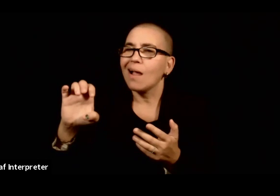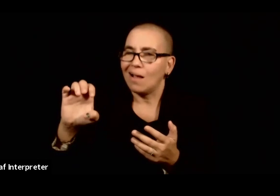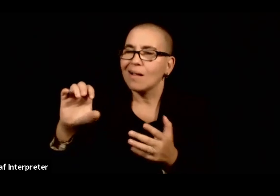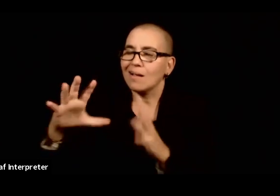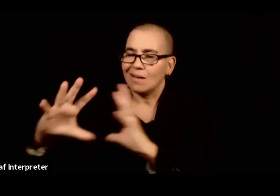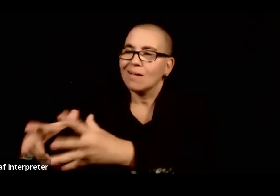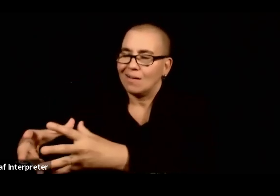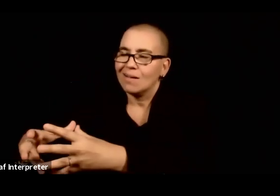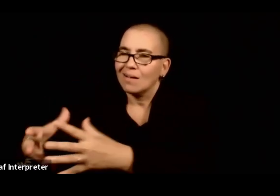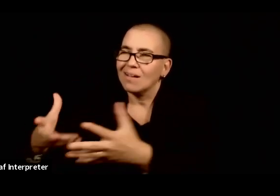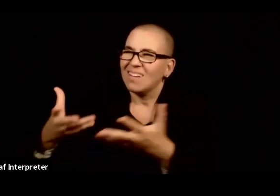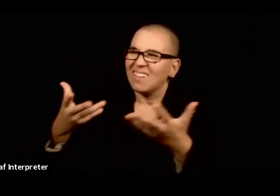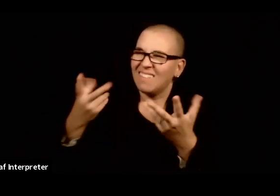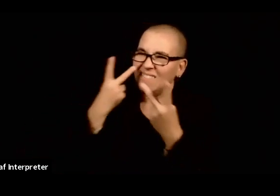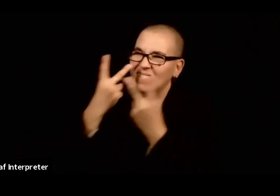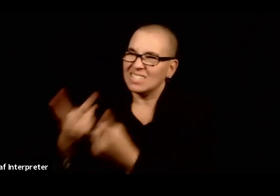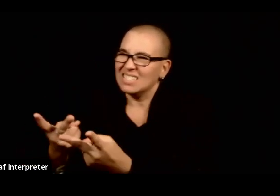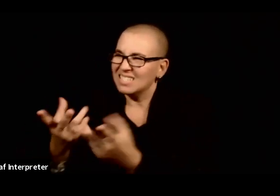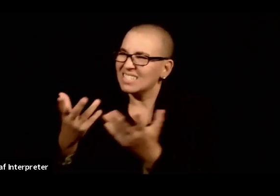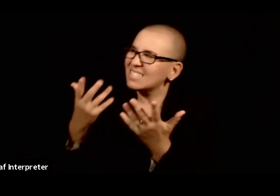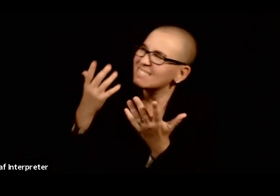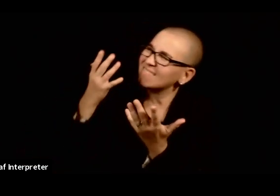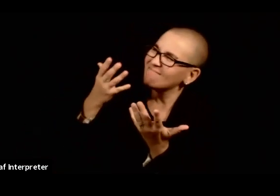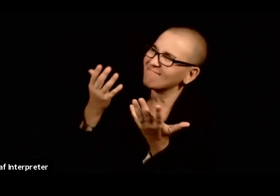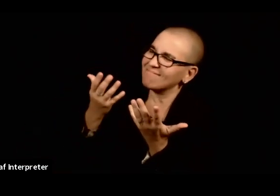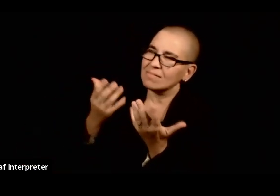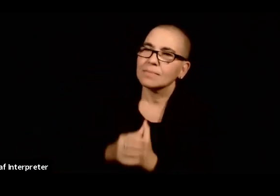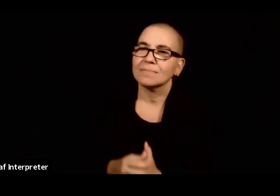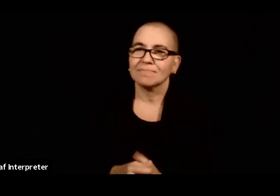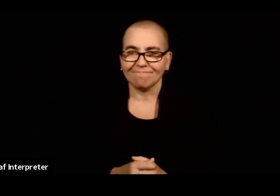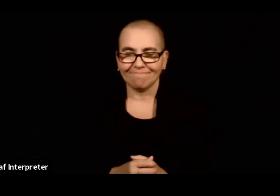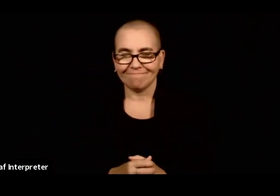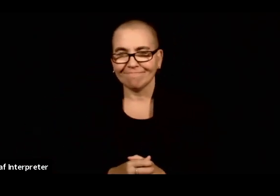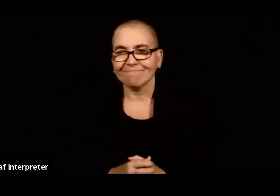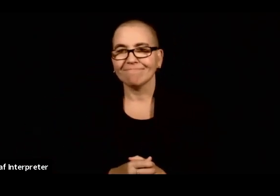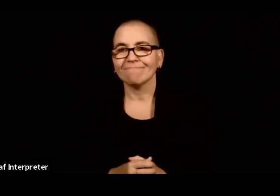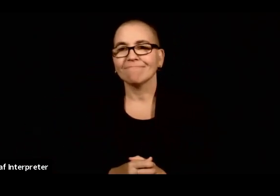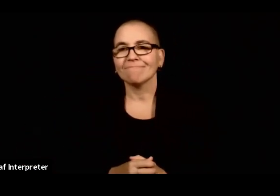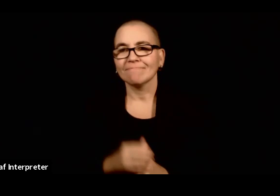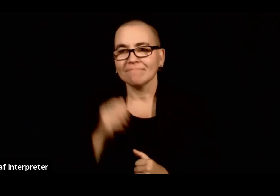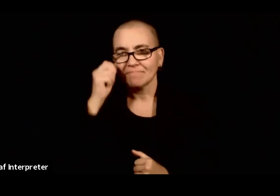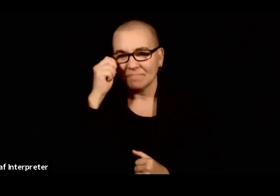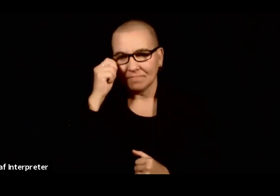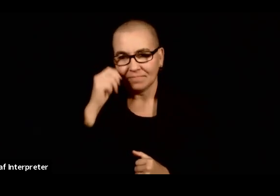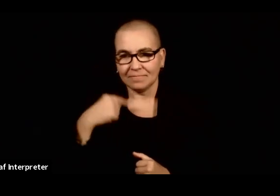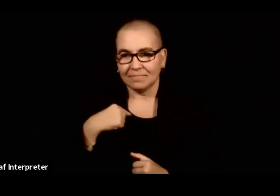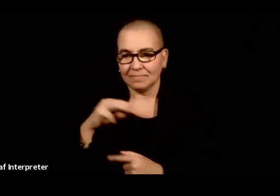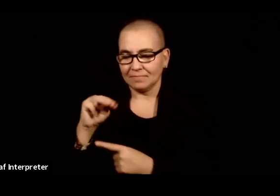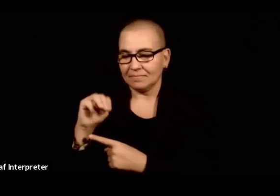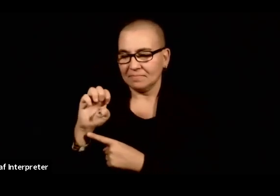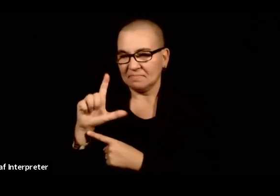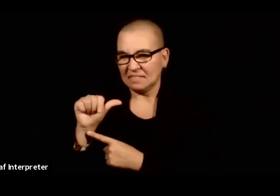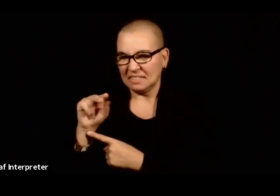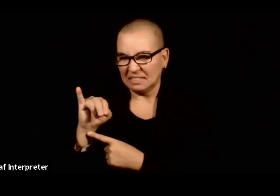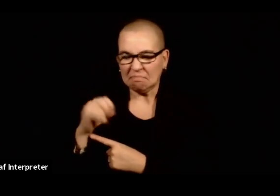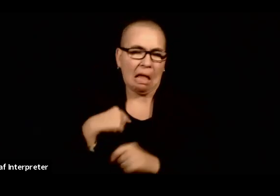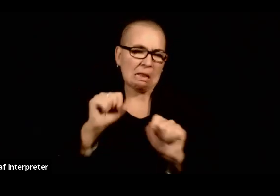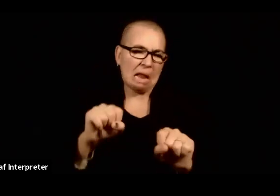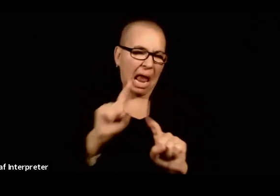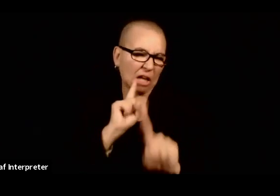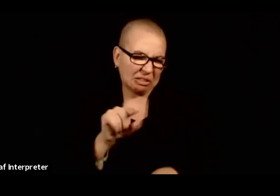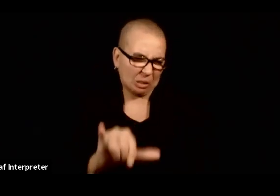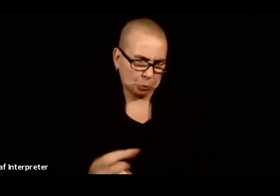us regarding guidance, that's not required. The facilities do just need to look at the guidance and the risk factors that are